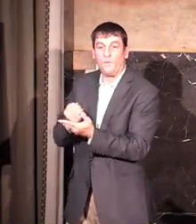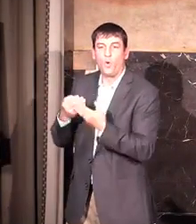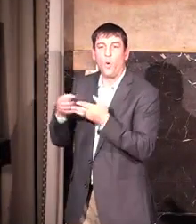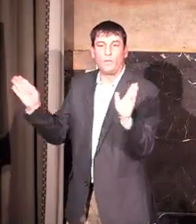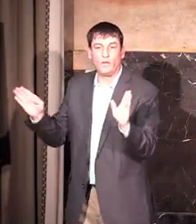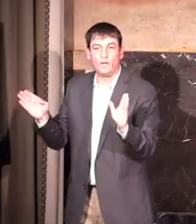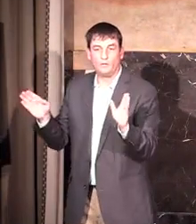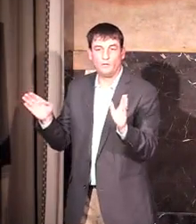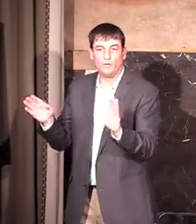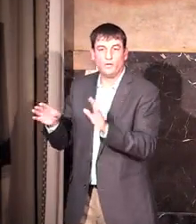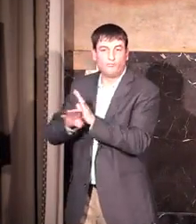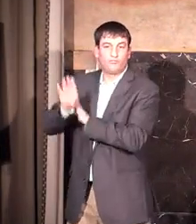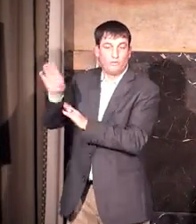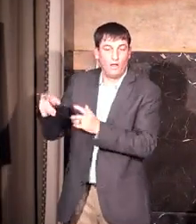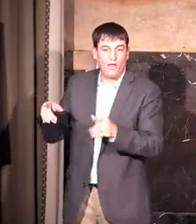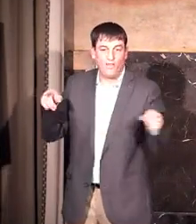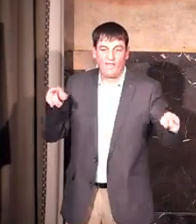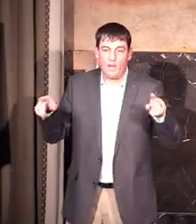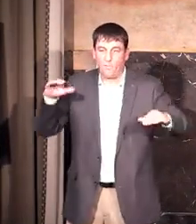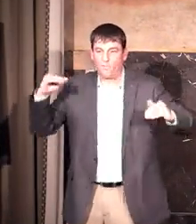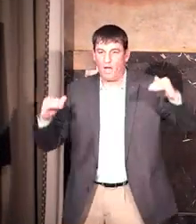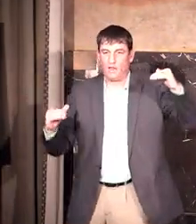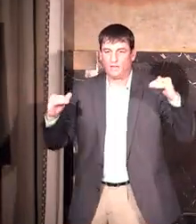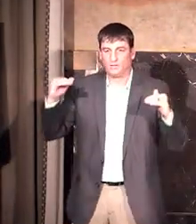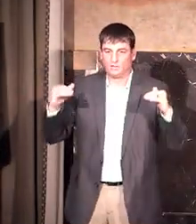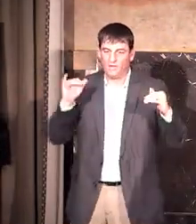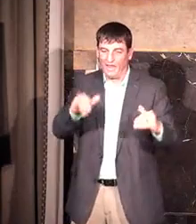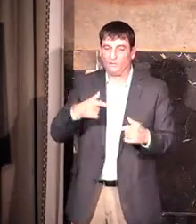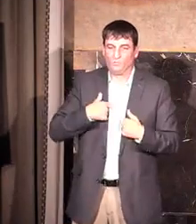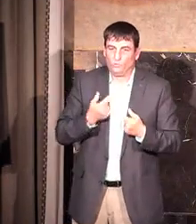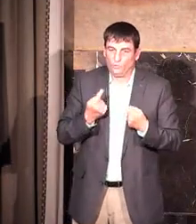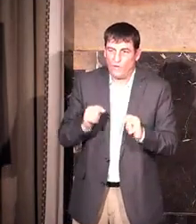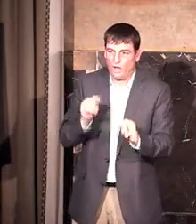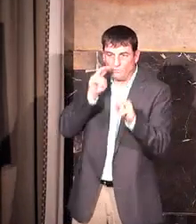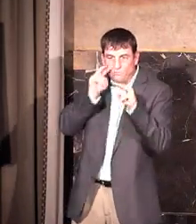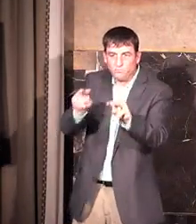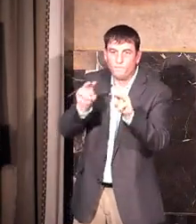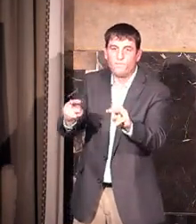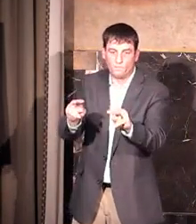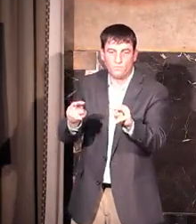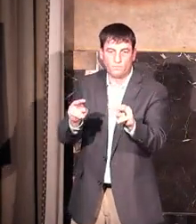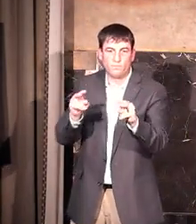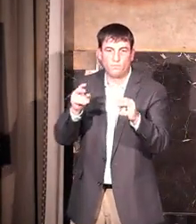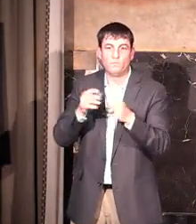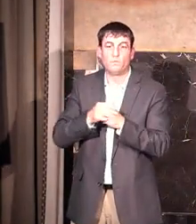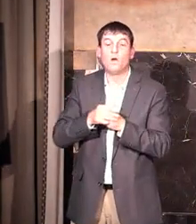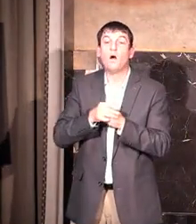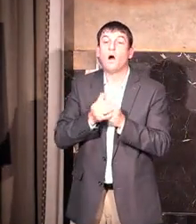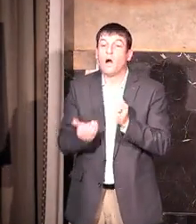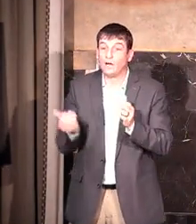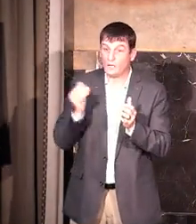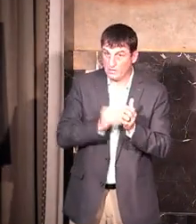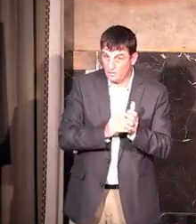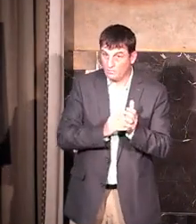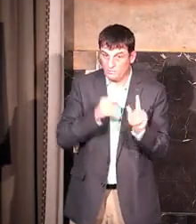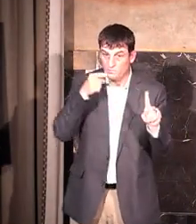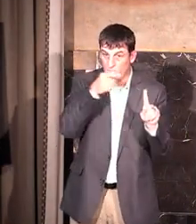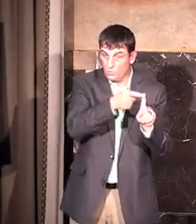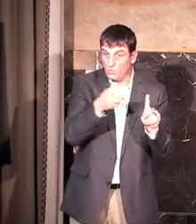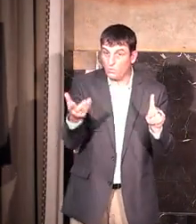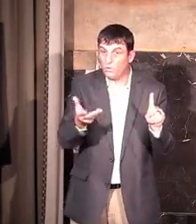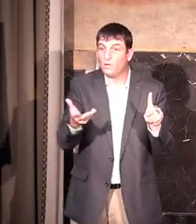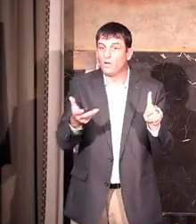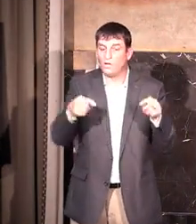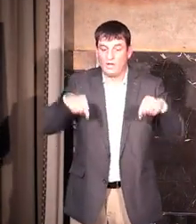on the other. And that's what I look forward to doing. And you know, I'll point out again,